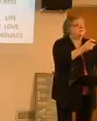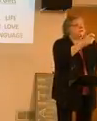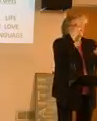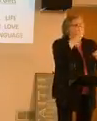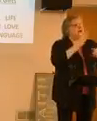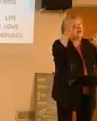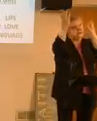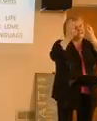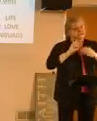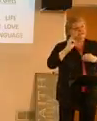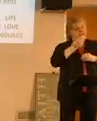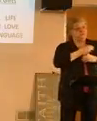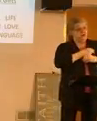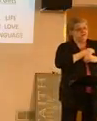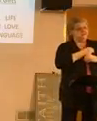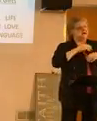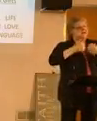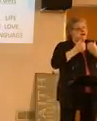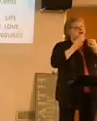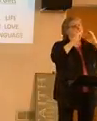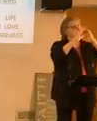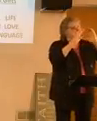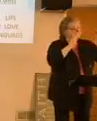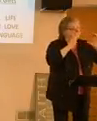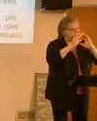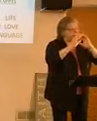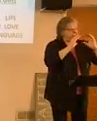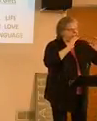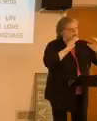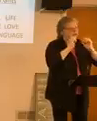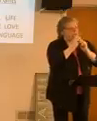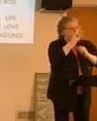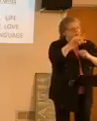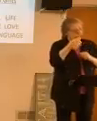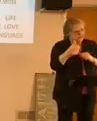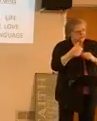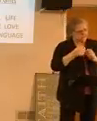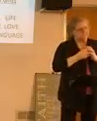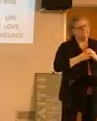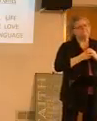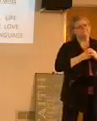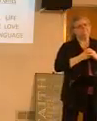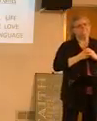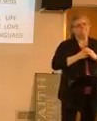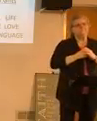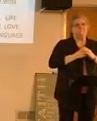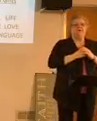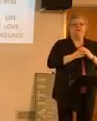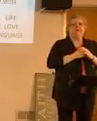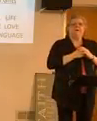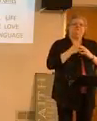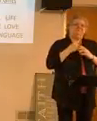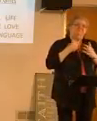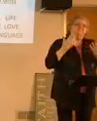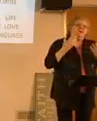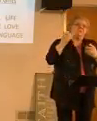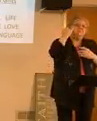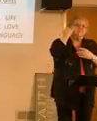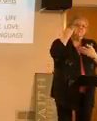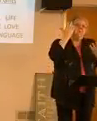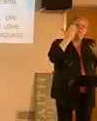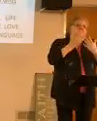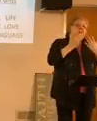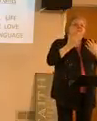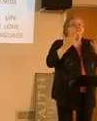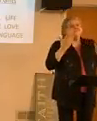has given to us of how to communicate with one another. I suppose we might think